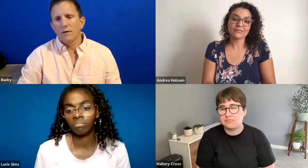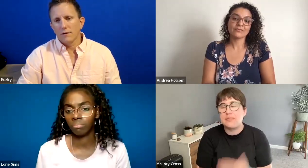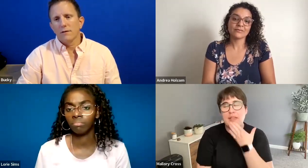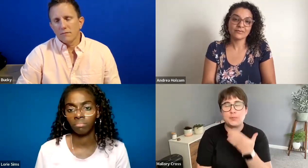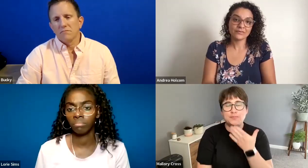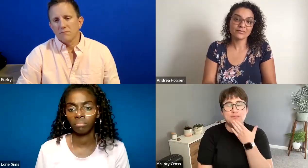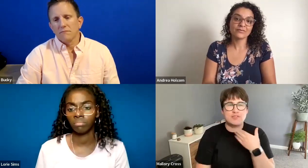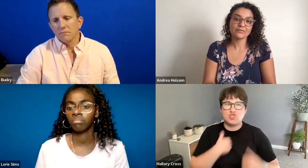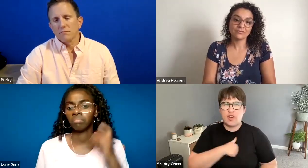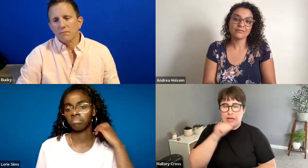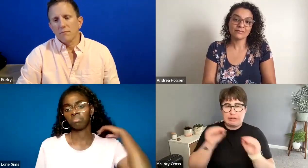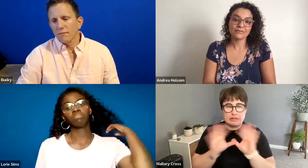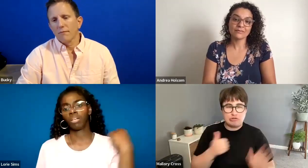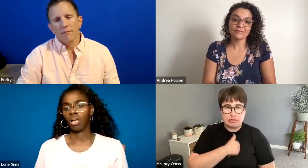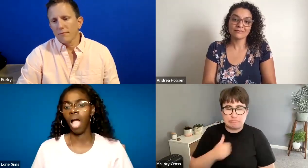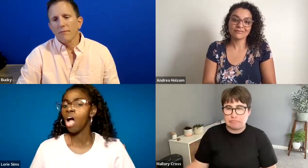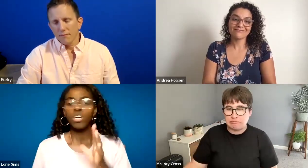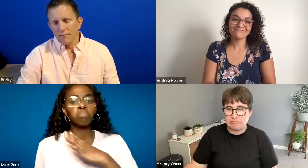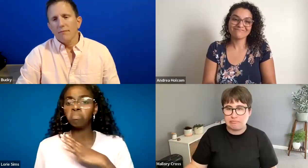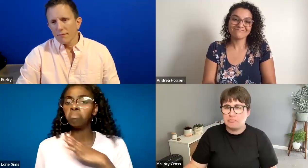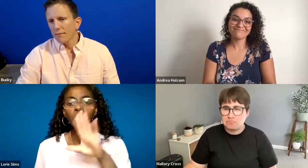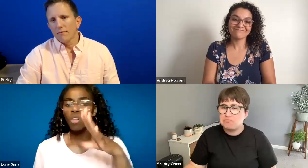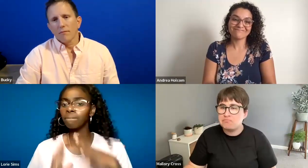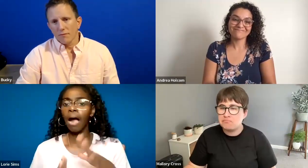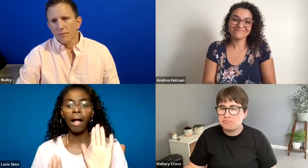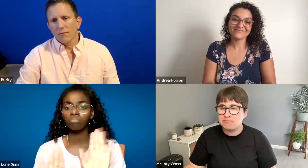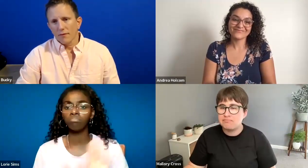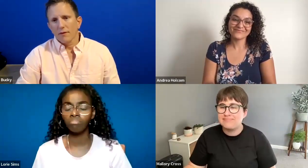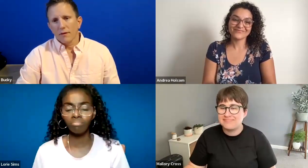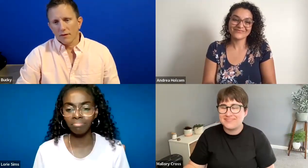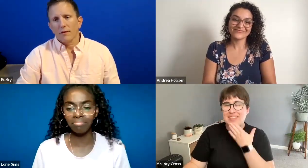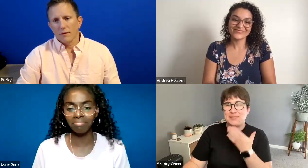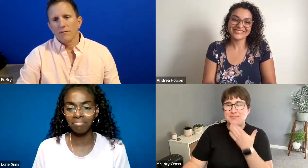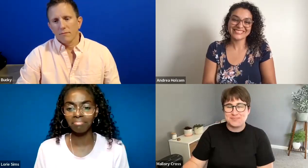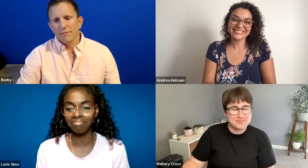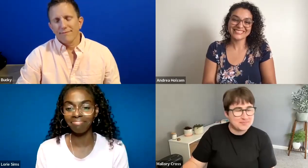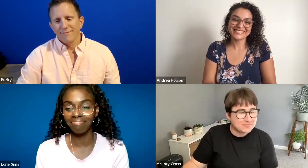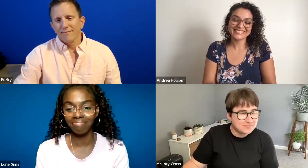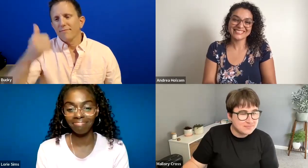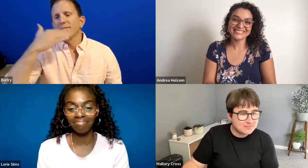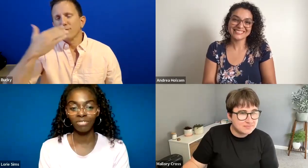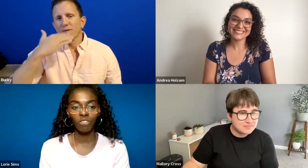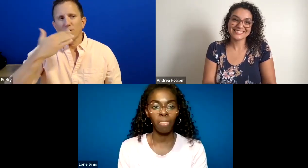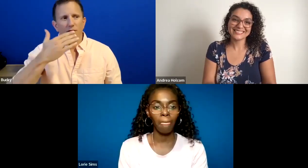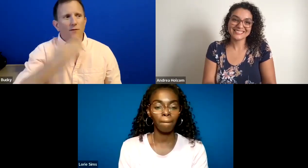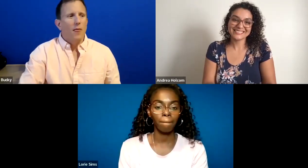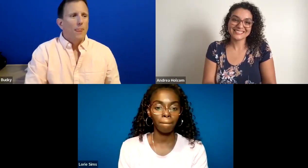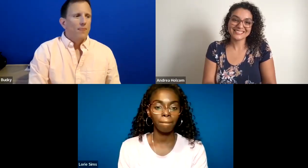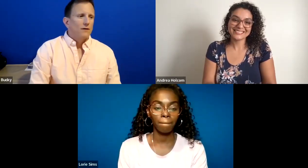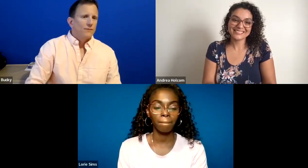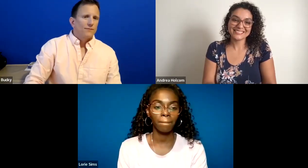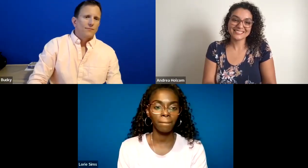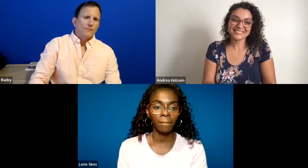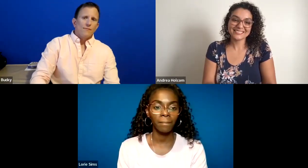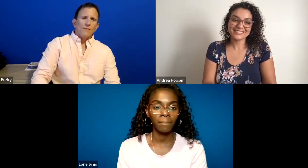I think it's still beneficial either way to let everyone know. Okay, got it. Thank you so much. I appreciate it. Yeah, no problem.